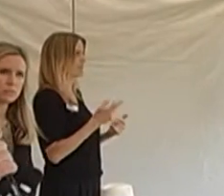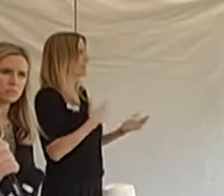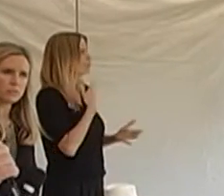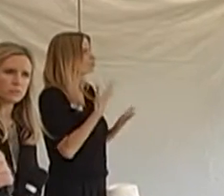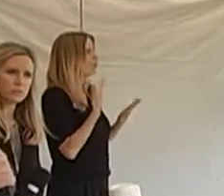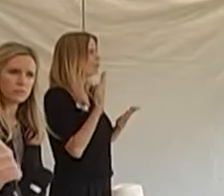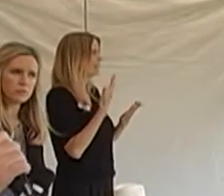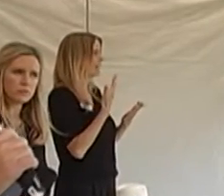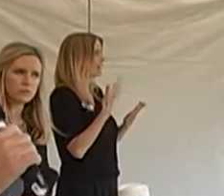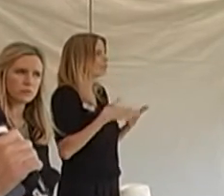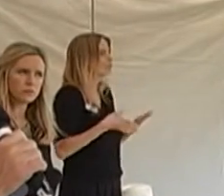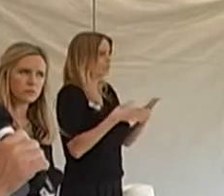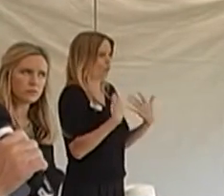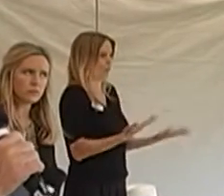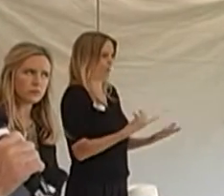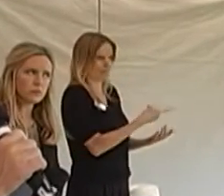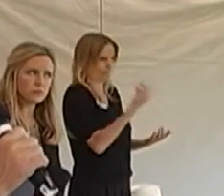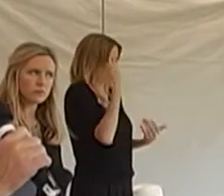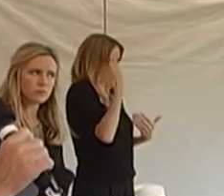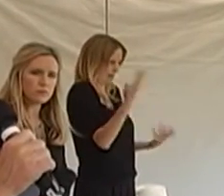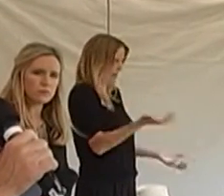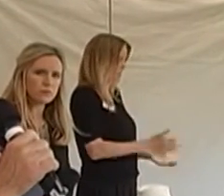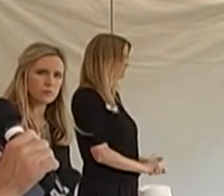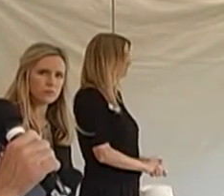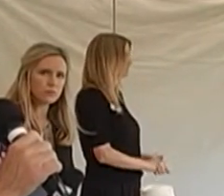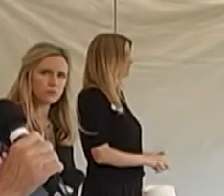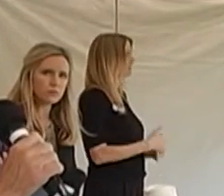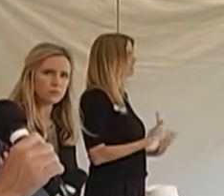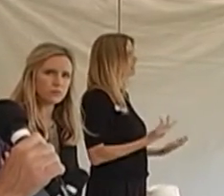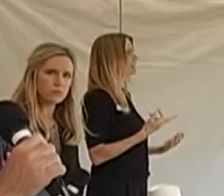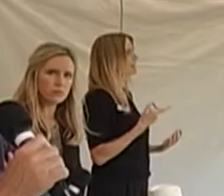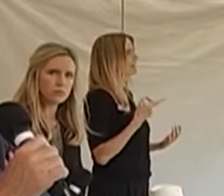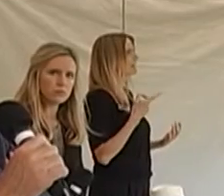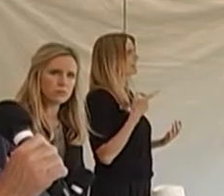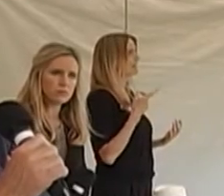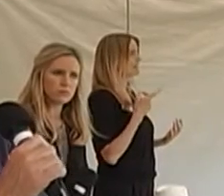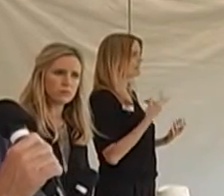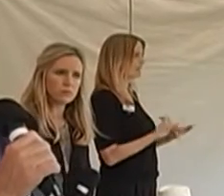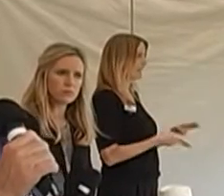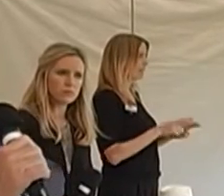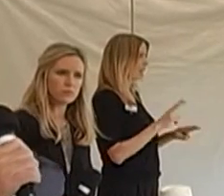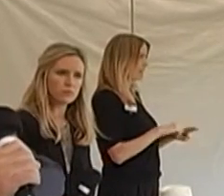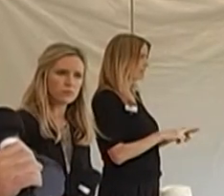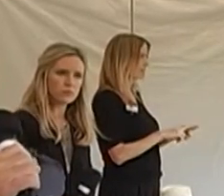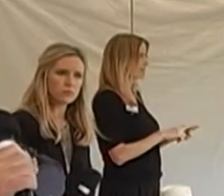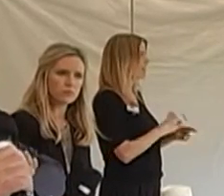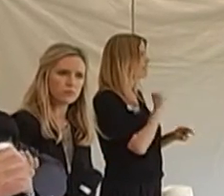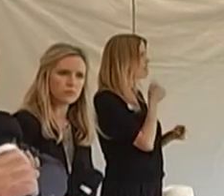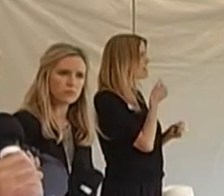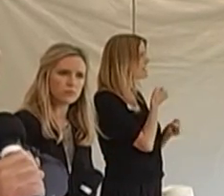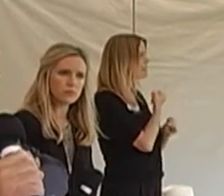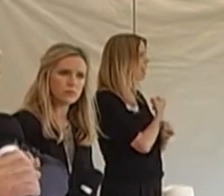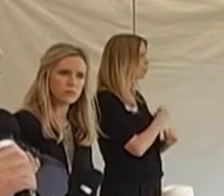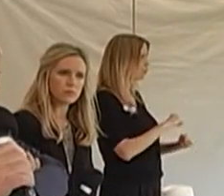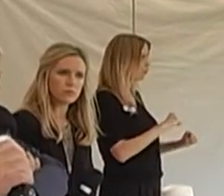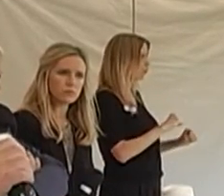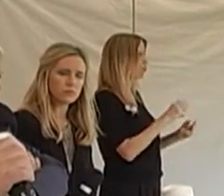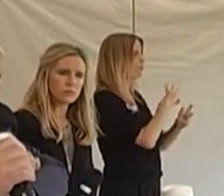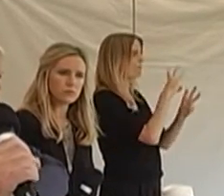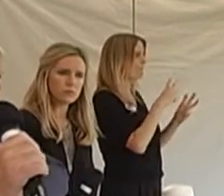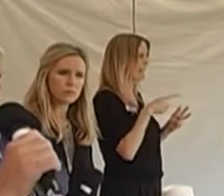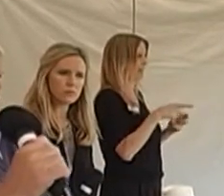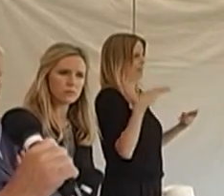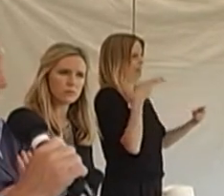emotions among people. And that makes it possible for media to step in